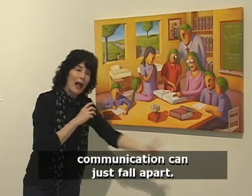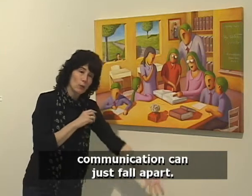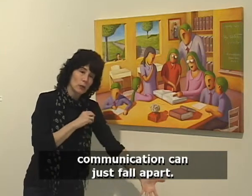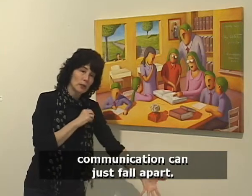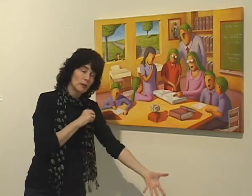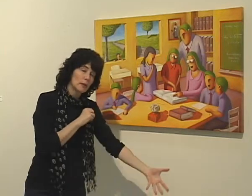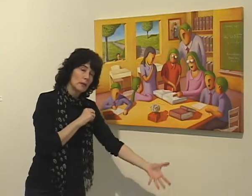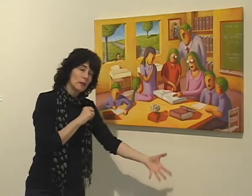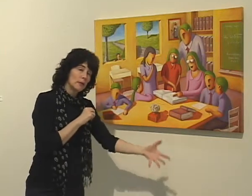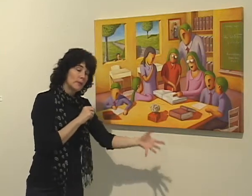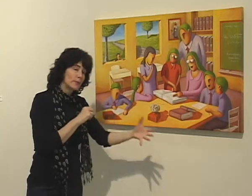apart.